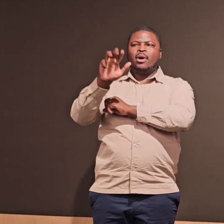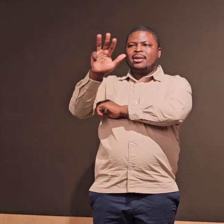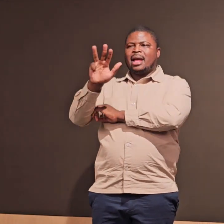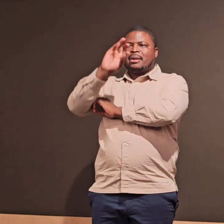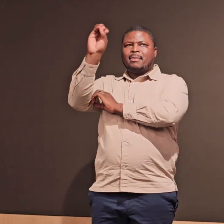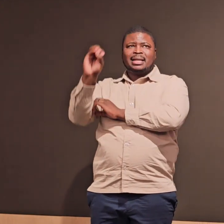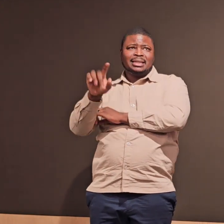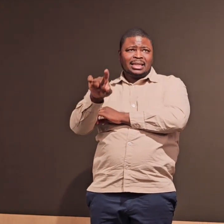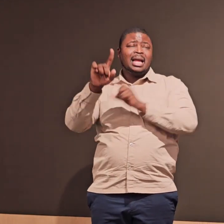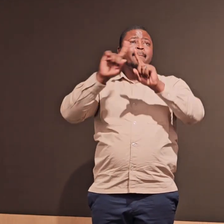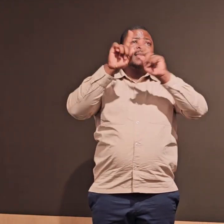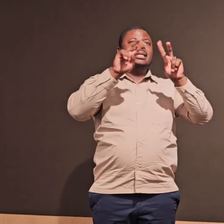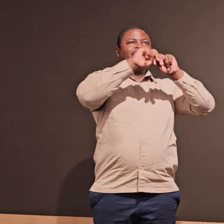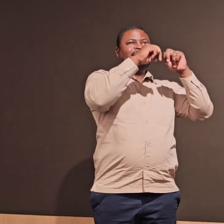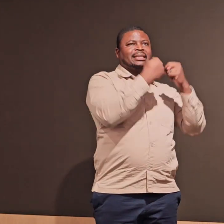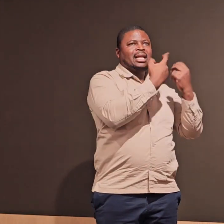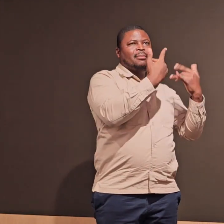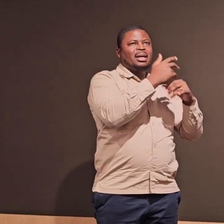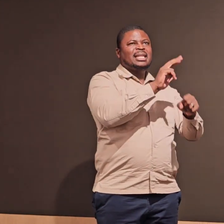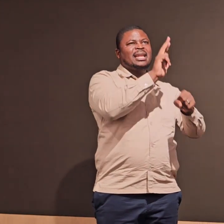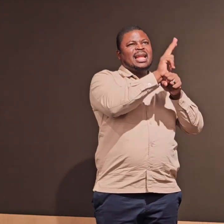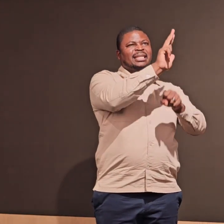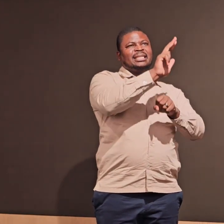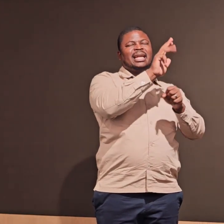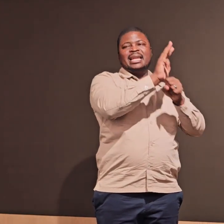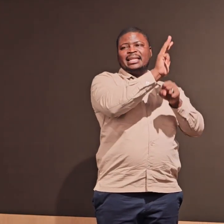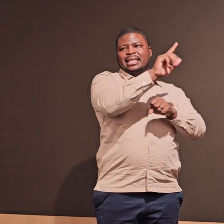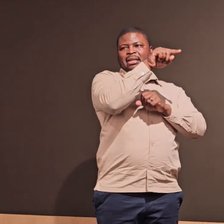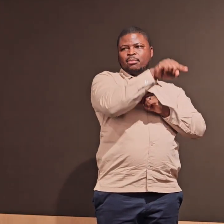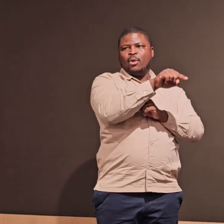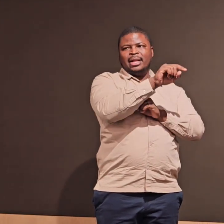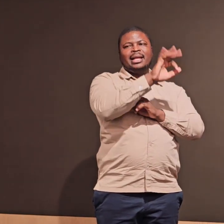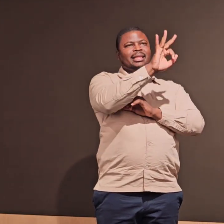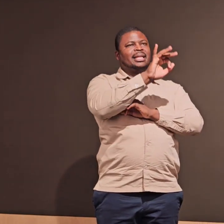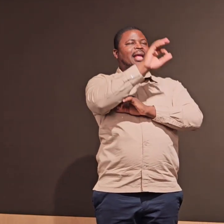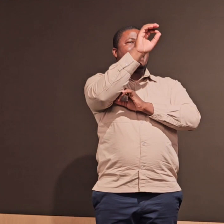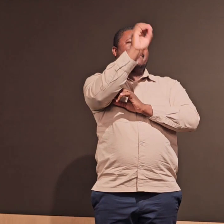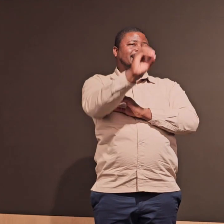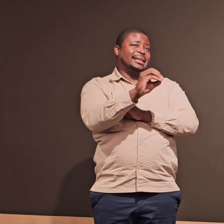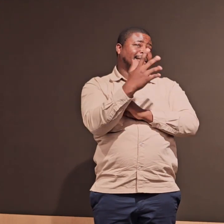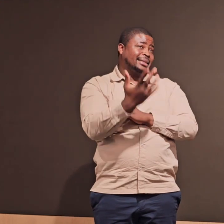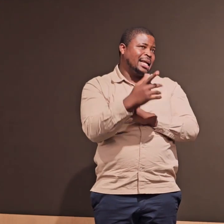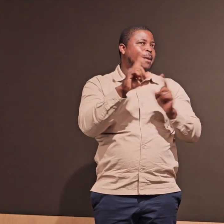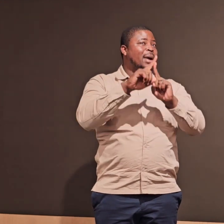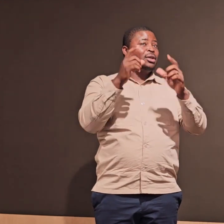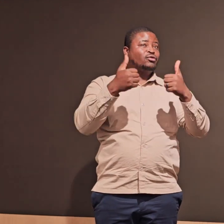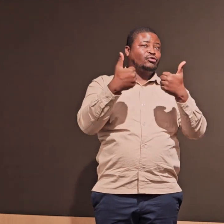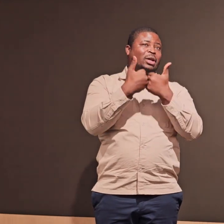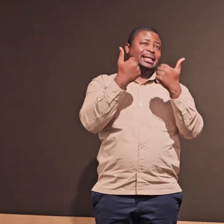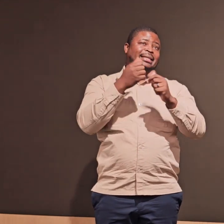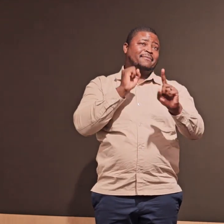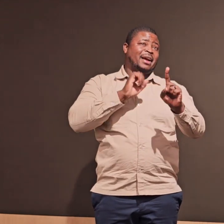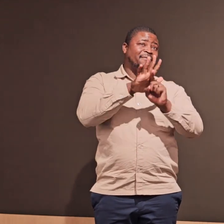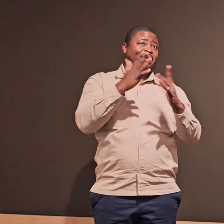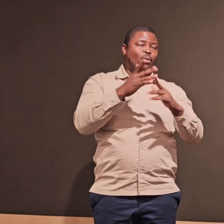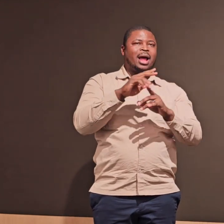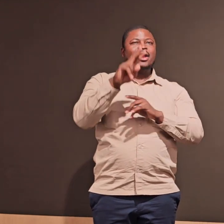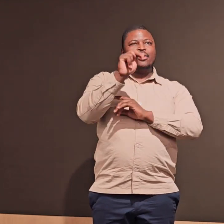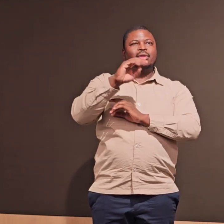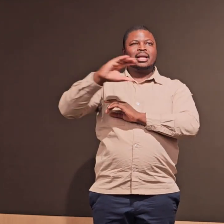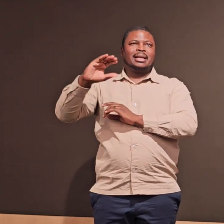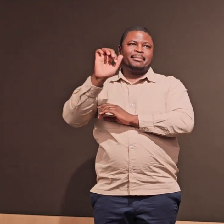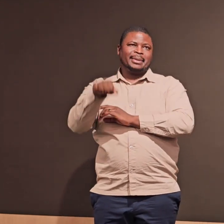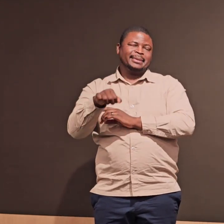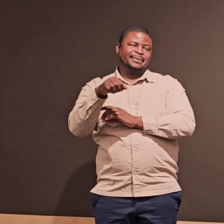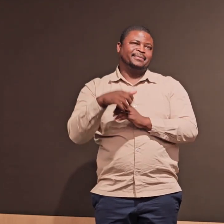being 3.2%. That shows that there is a challenge there in our province of the Northern Cape,